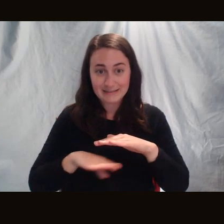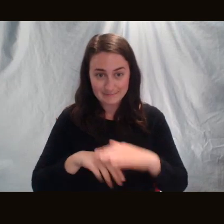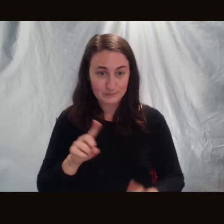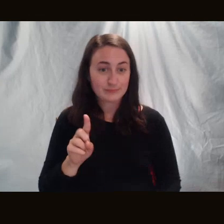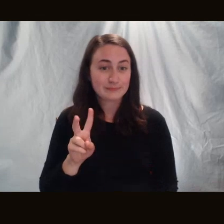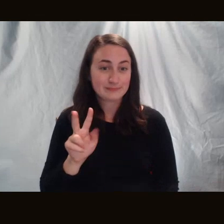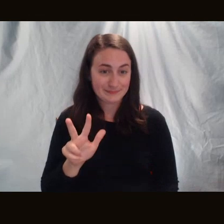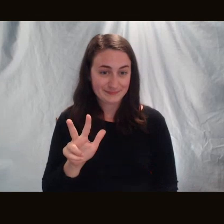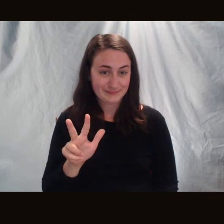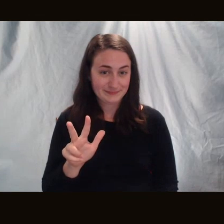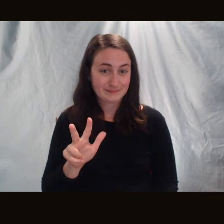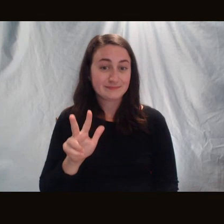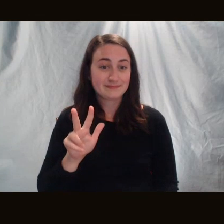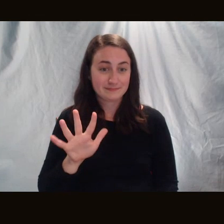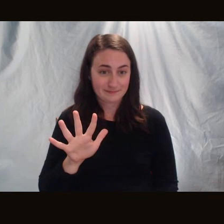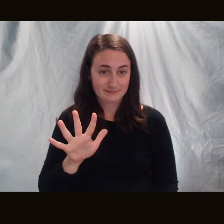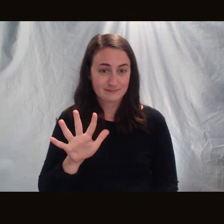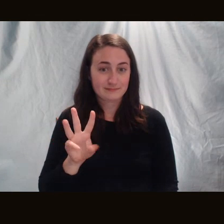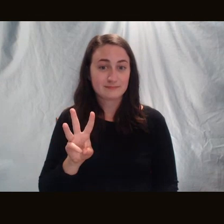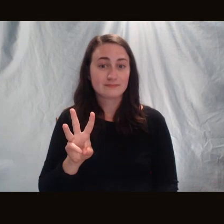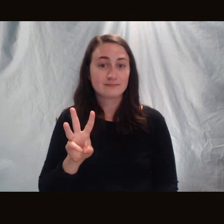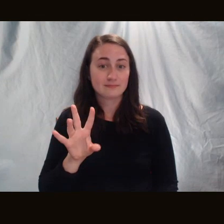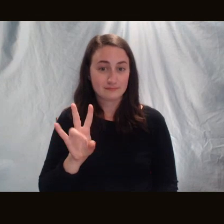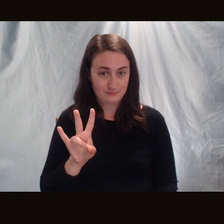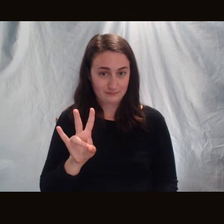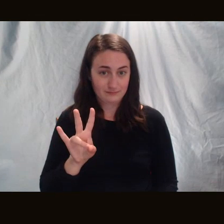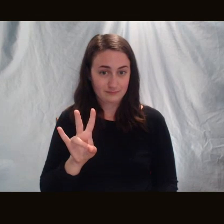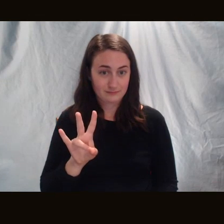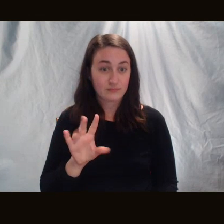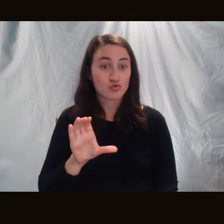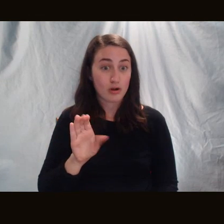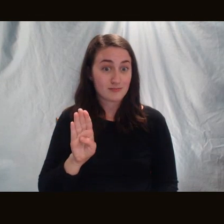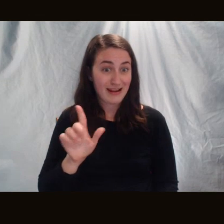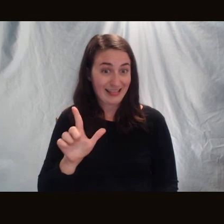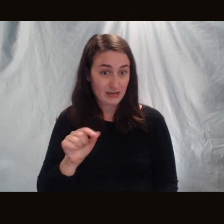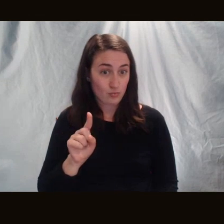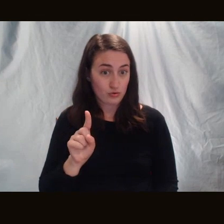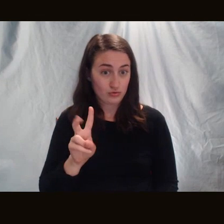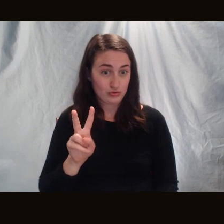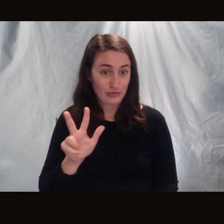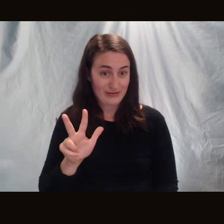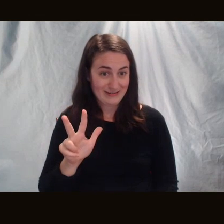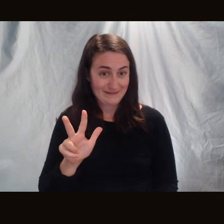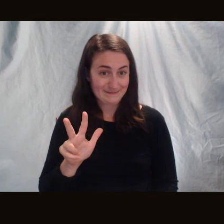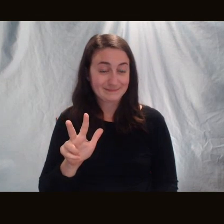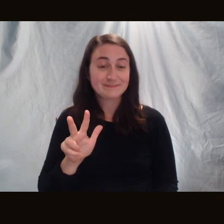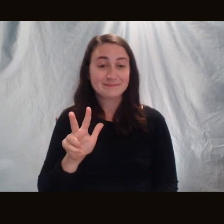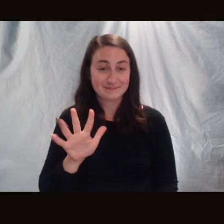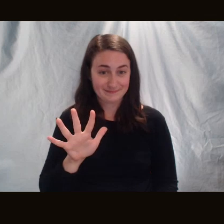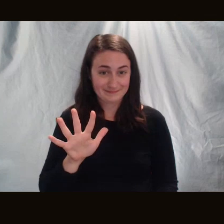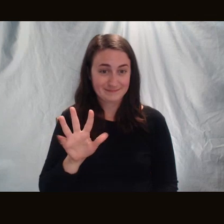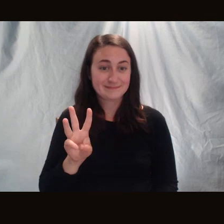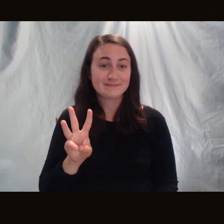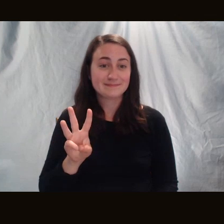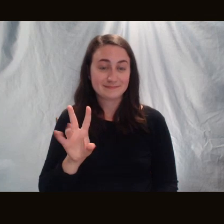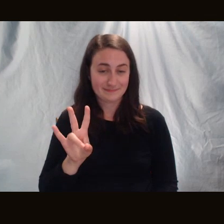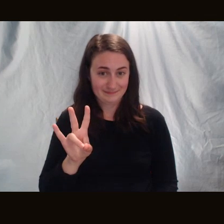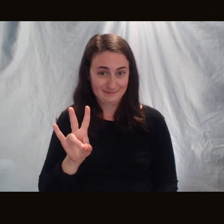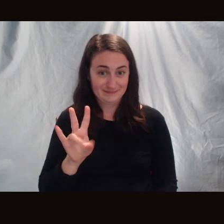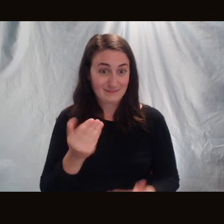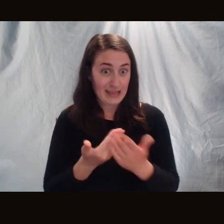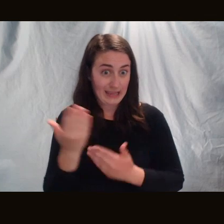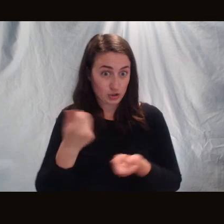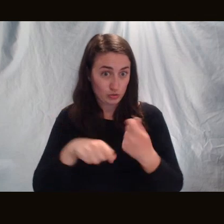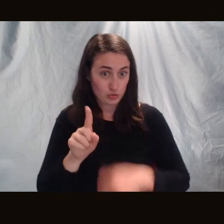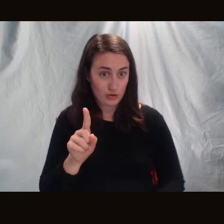1, 2, 3, and now here we go. Cross body lead. 2, 3, across. Then switch